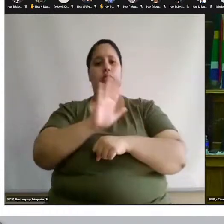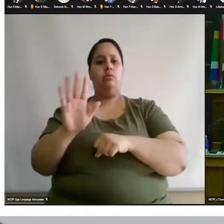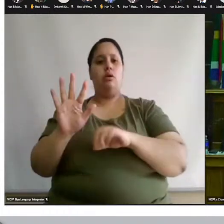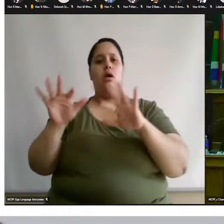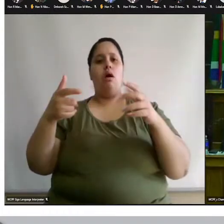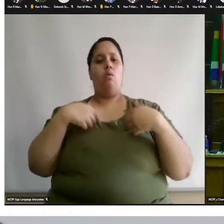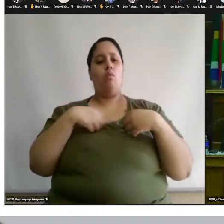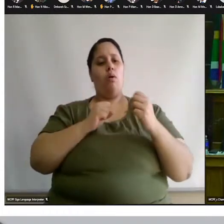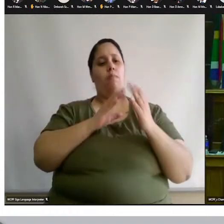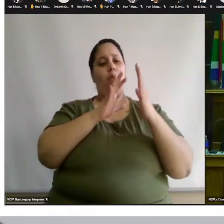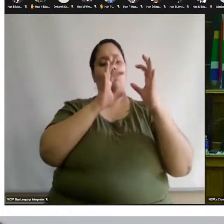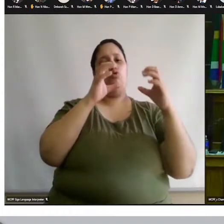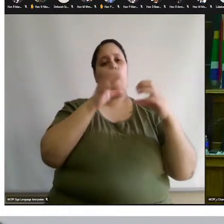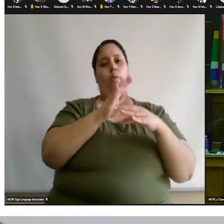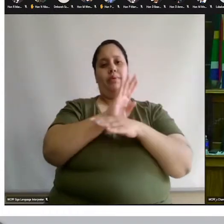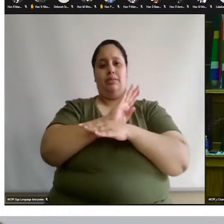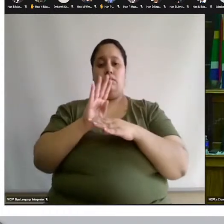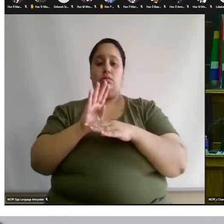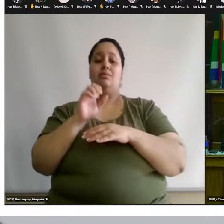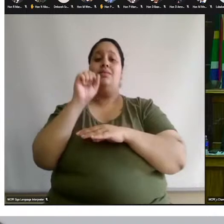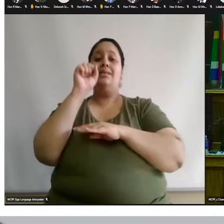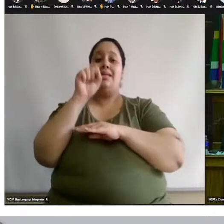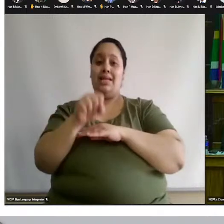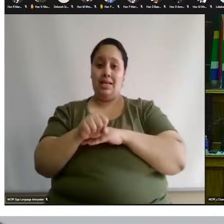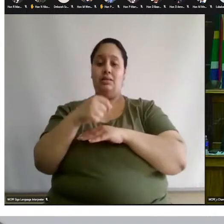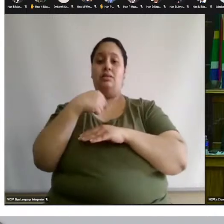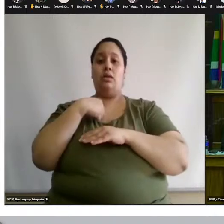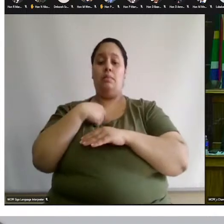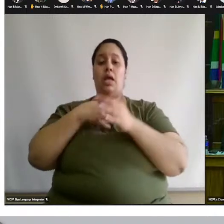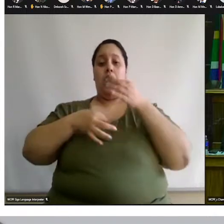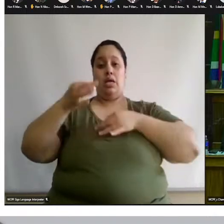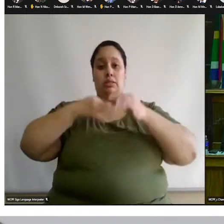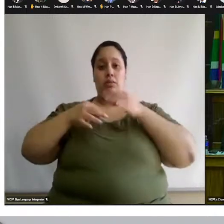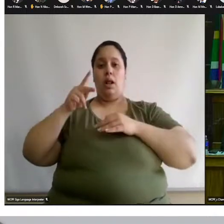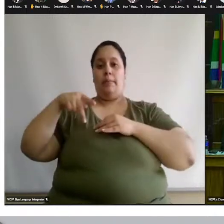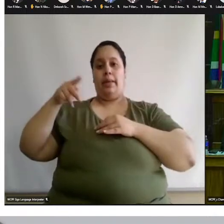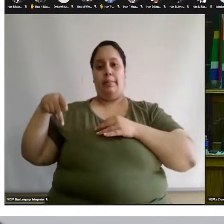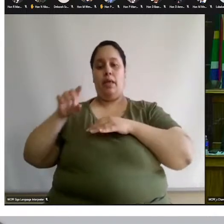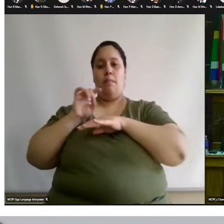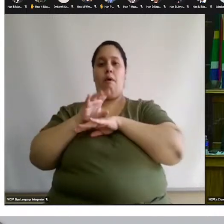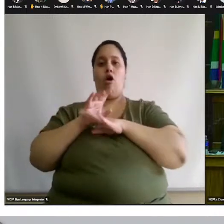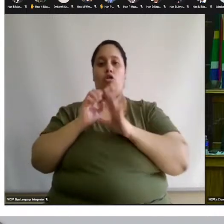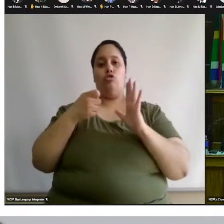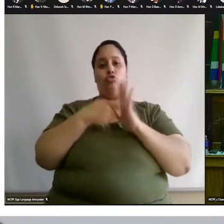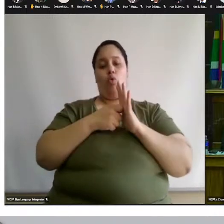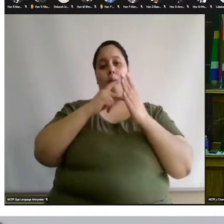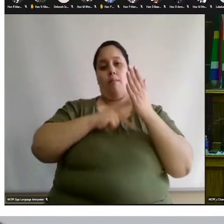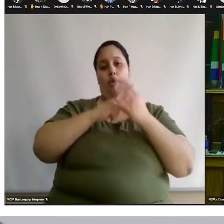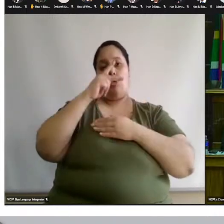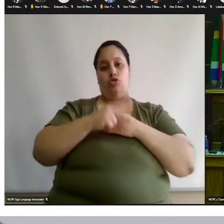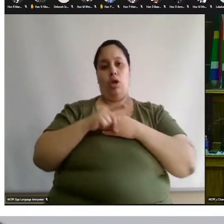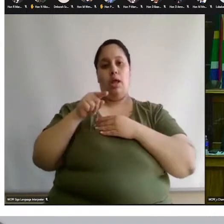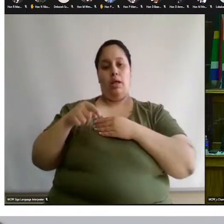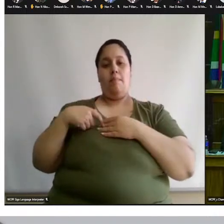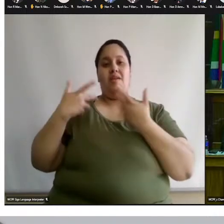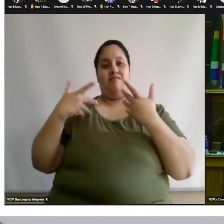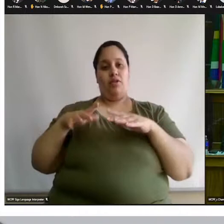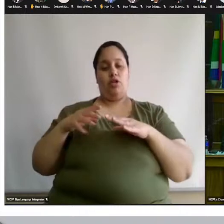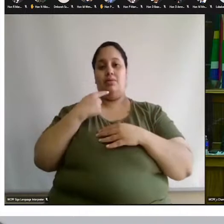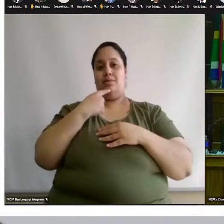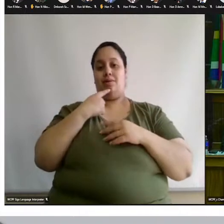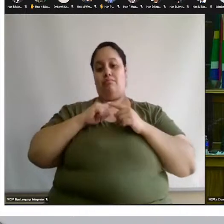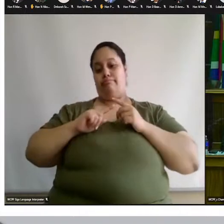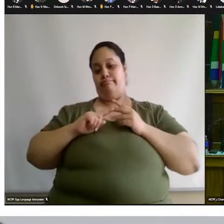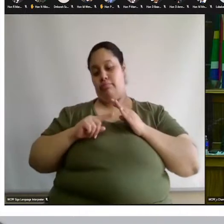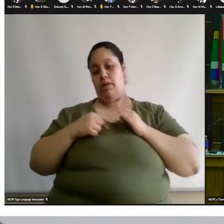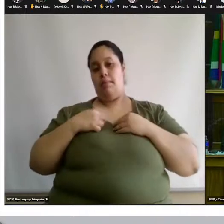support. Of course, I traversed the Pick and Pay Market Store project, which I've spoken about at length in my